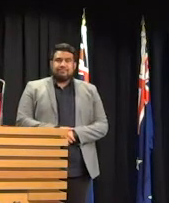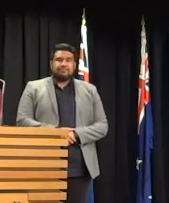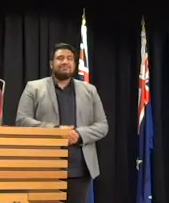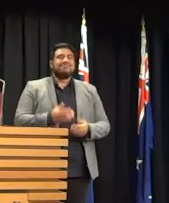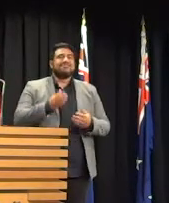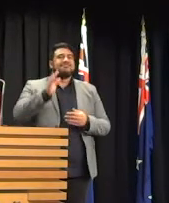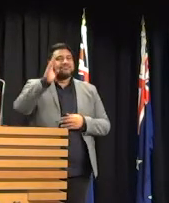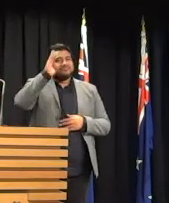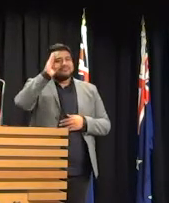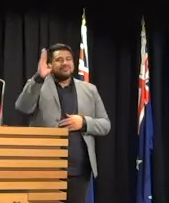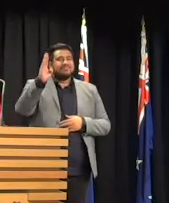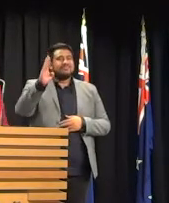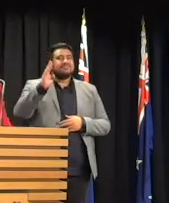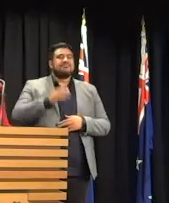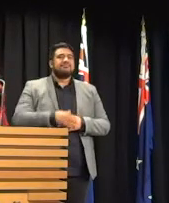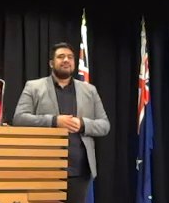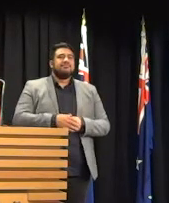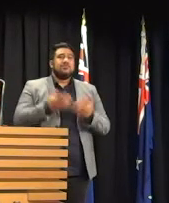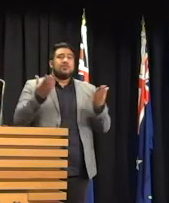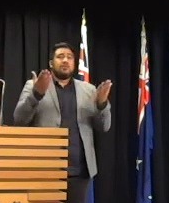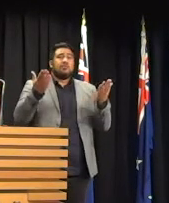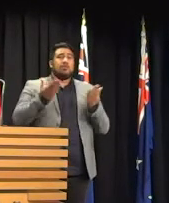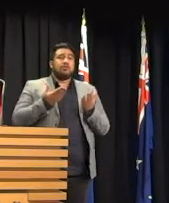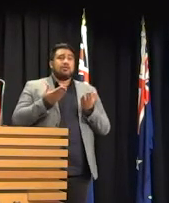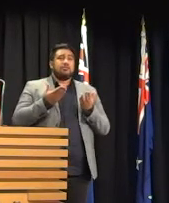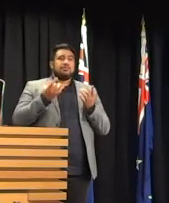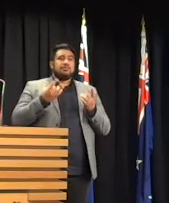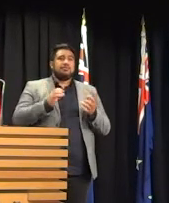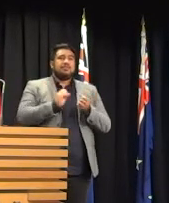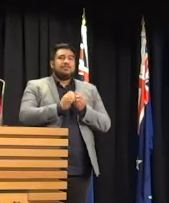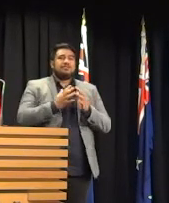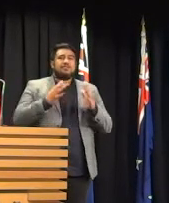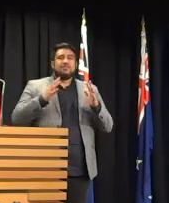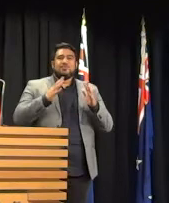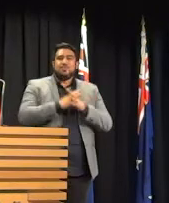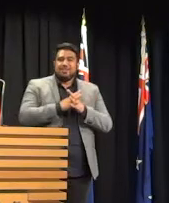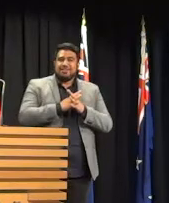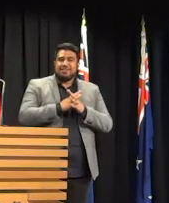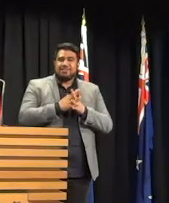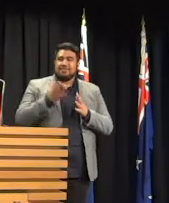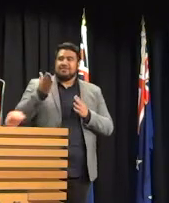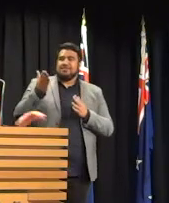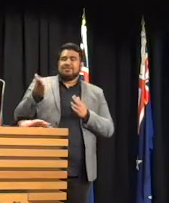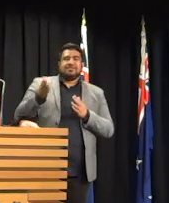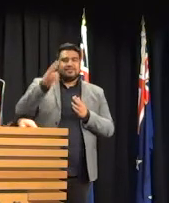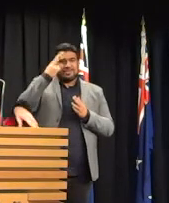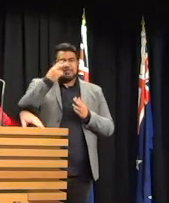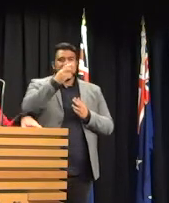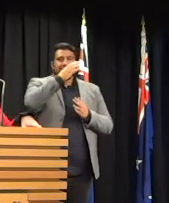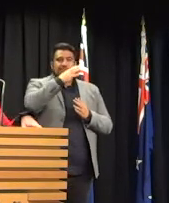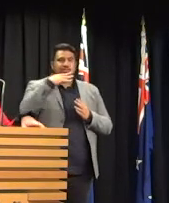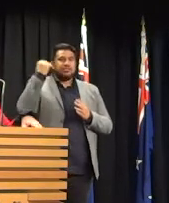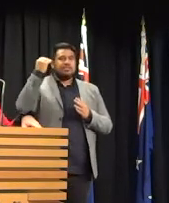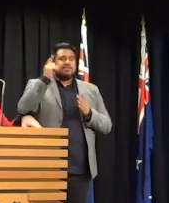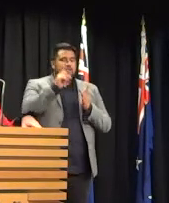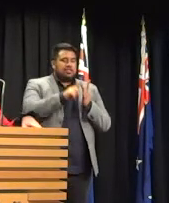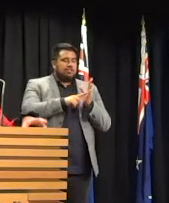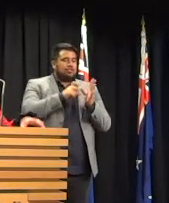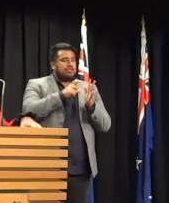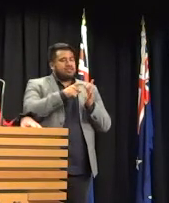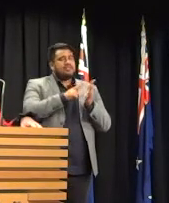afternoon, everyone, and welcome also to the beginning of Sign Language Week. My name is Jacinda, and now you officially